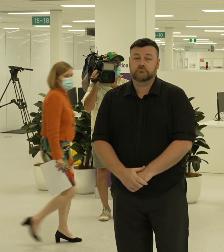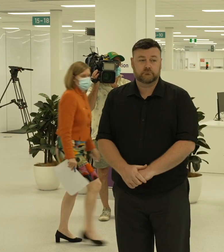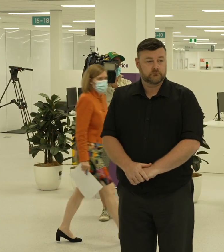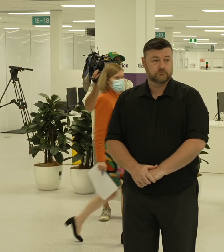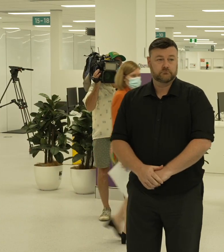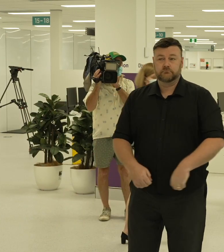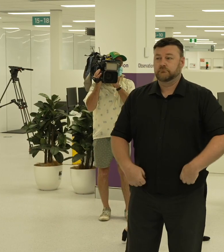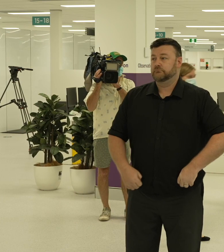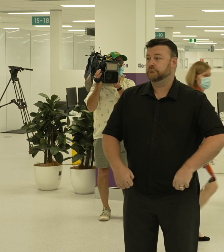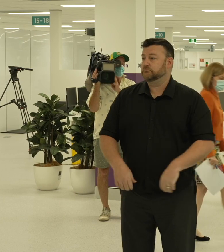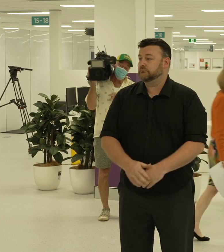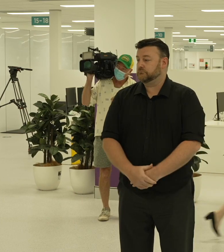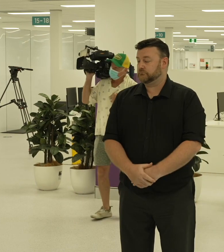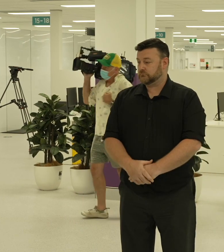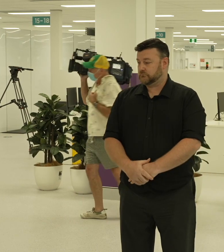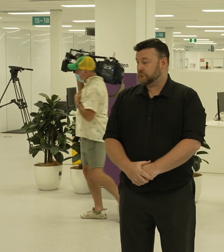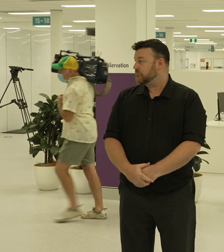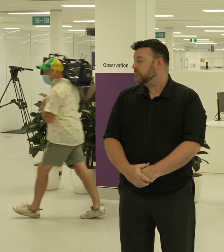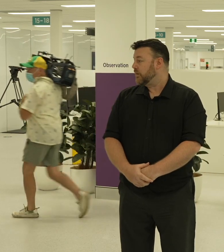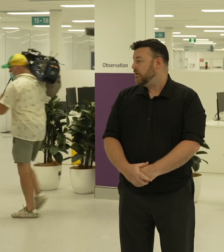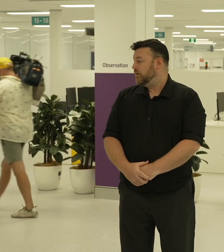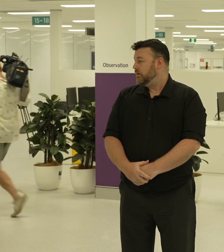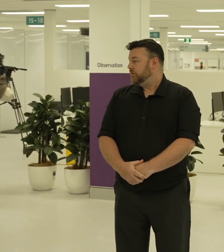Is it afternoon? It is, just. Great.